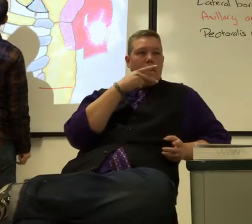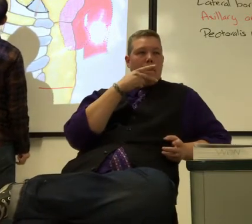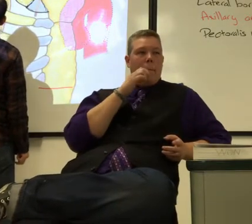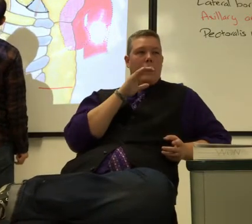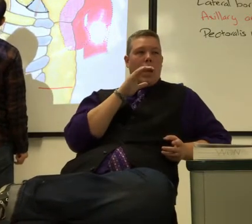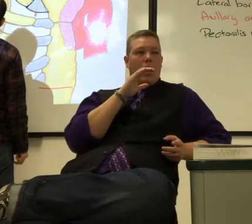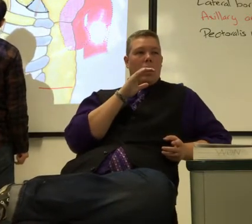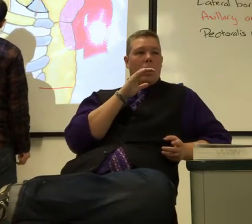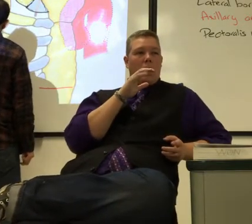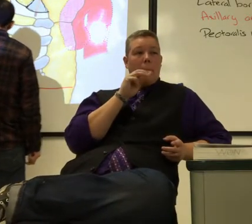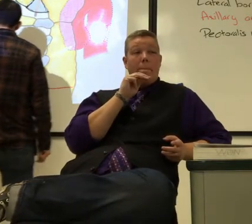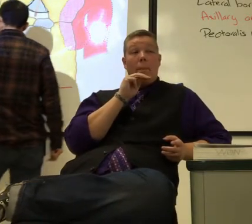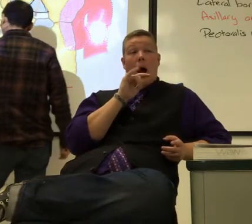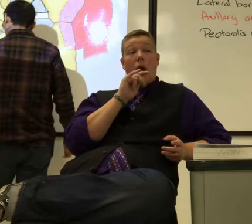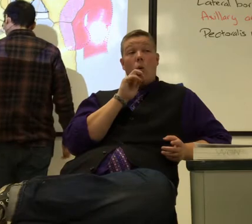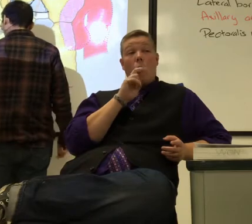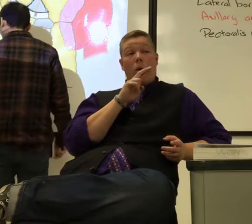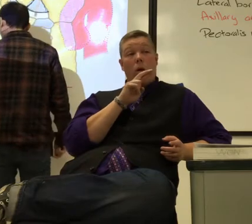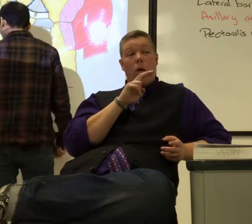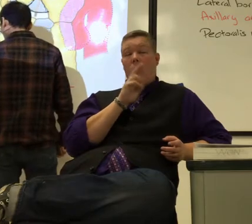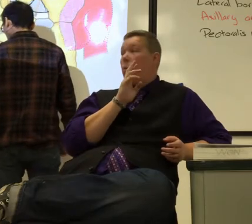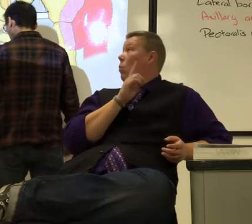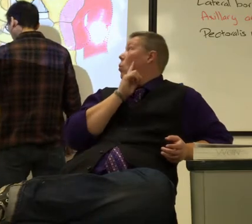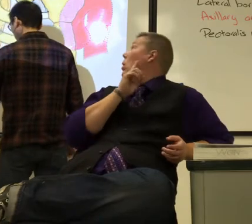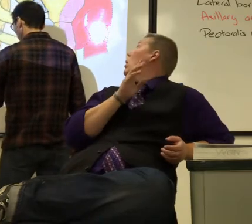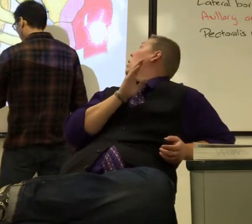pec minor, it's going to insert